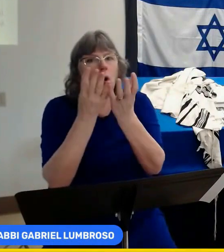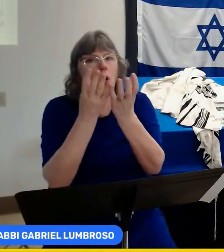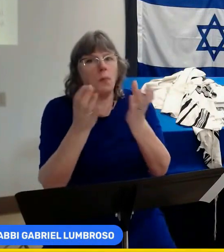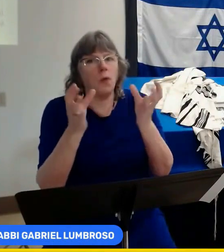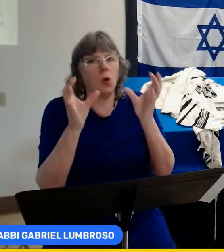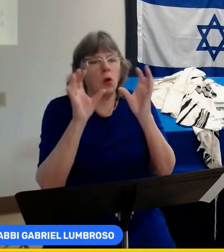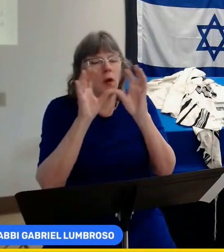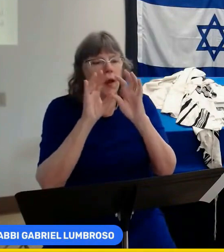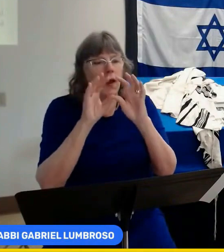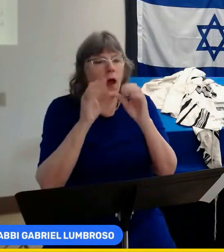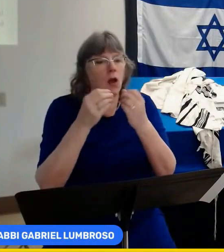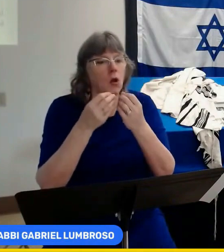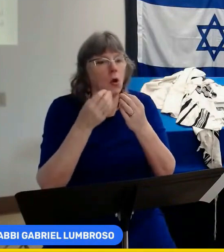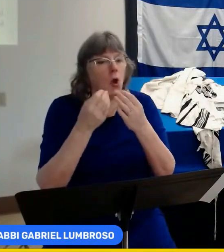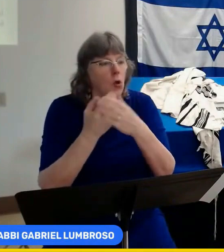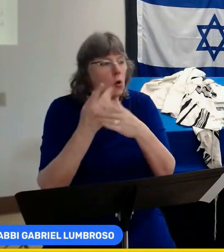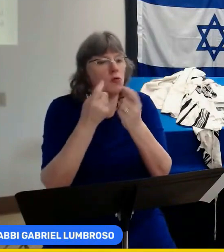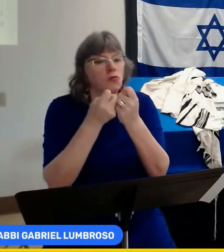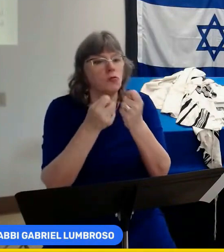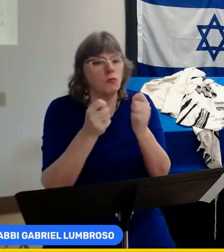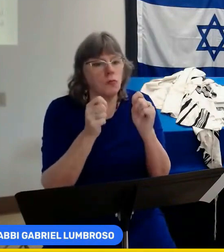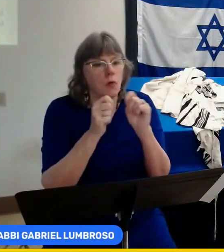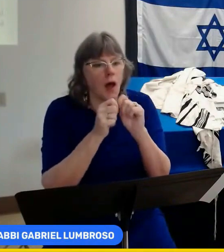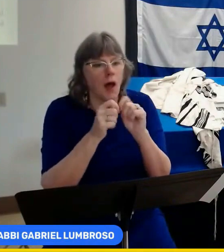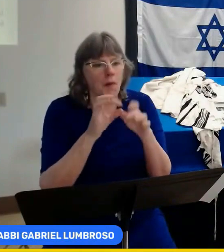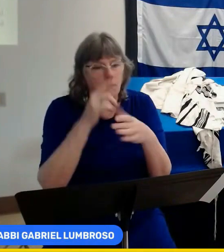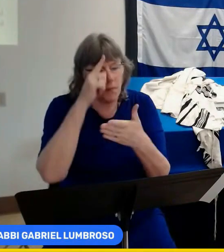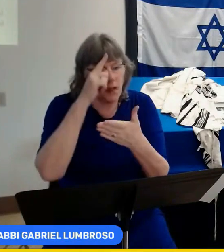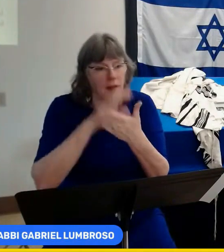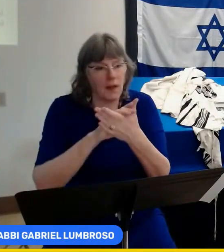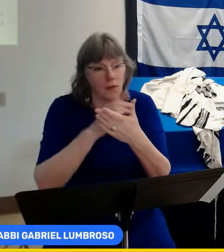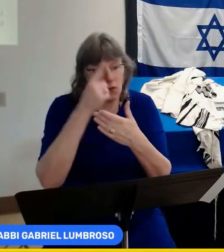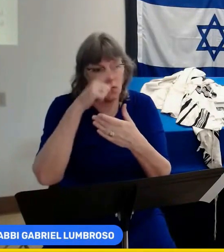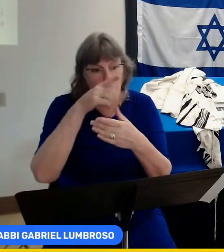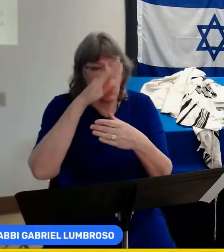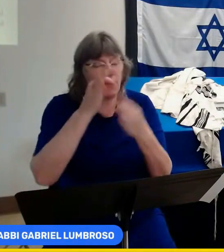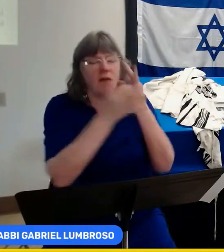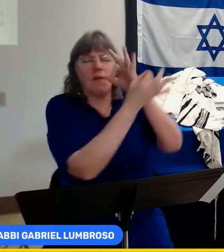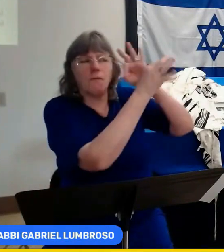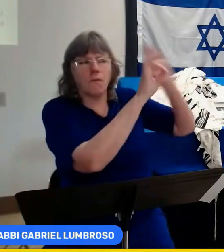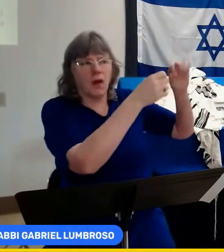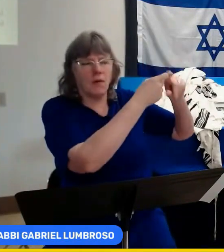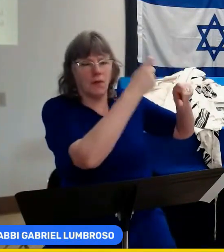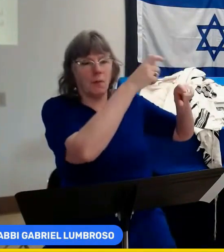Moses, his servant." Just like we say, we believe in God and Yeshua the